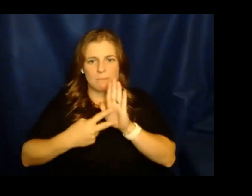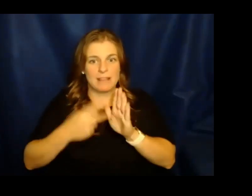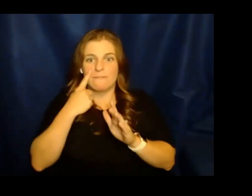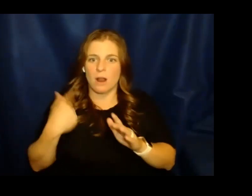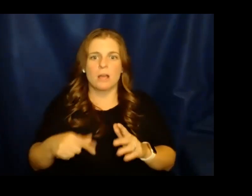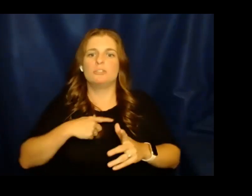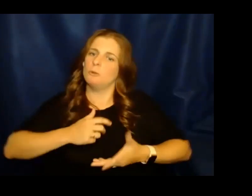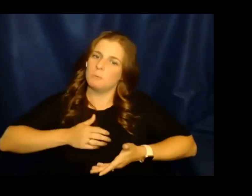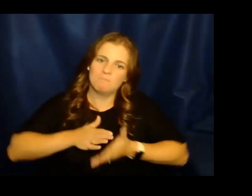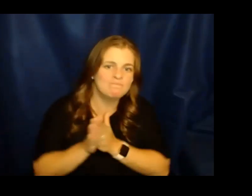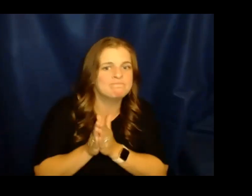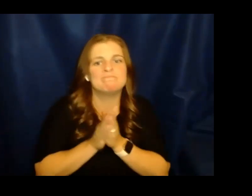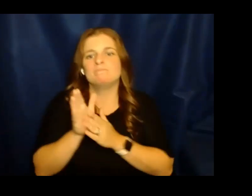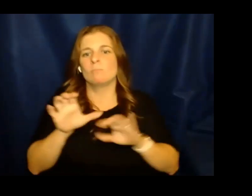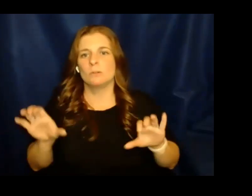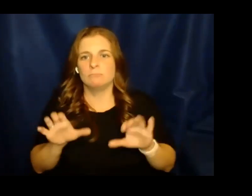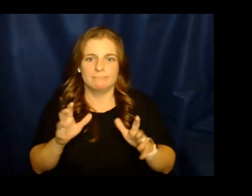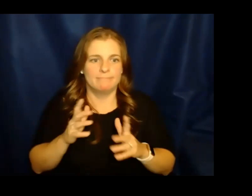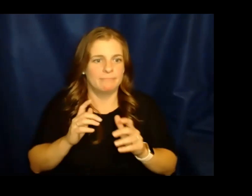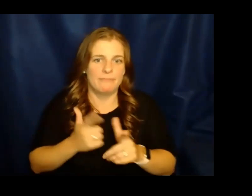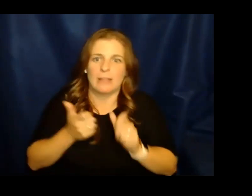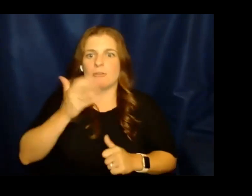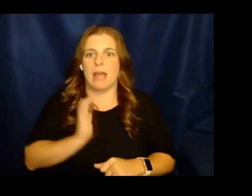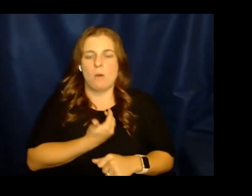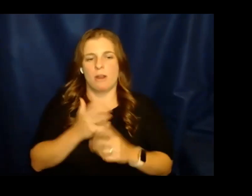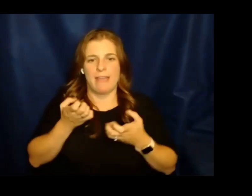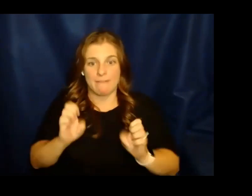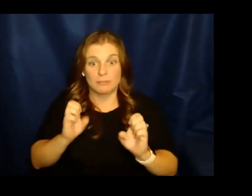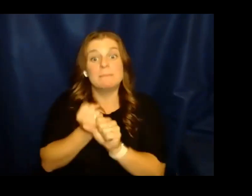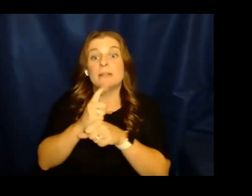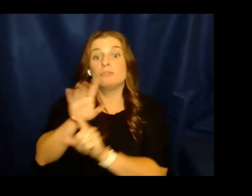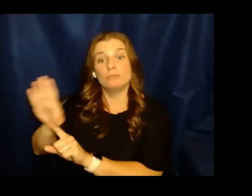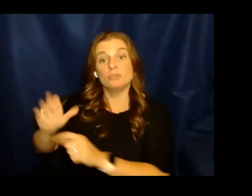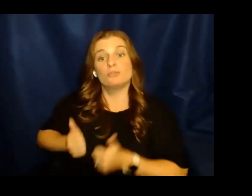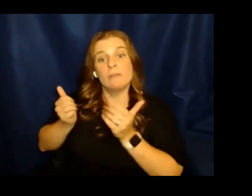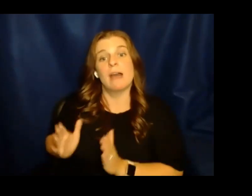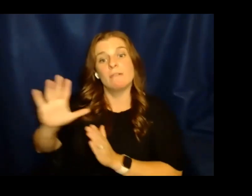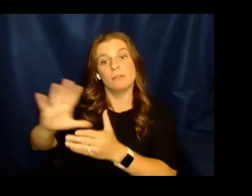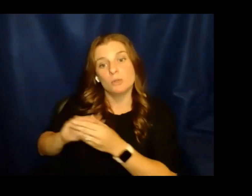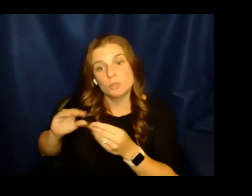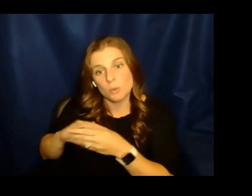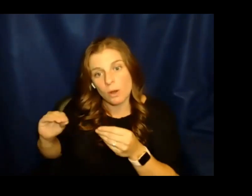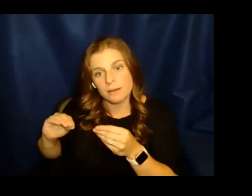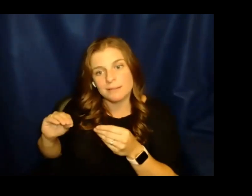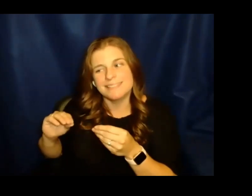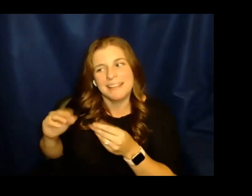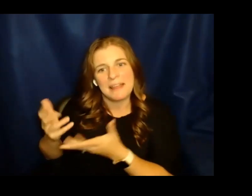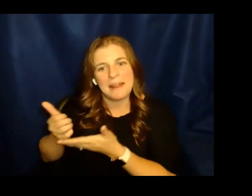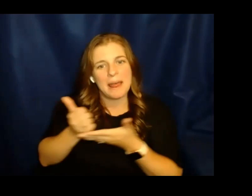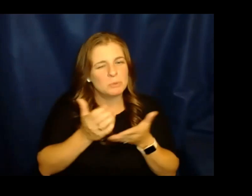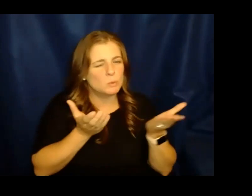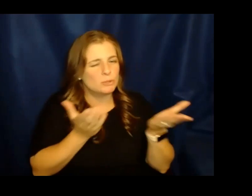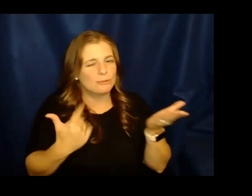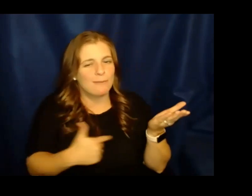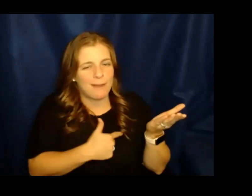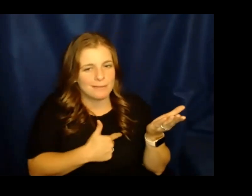efforts to ensure that survivor stories are positioned in ways that serve us and position in ways